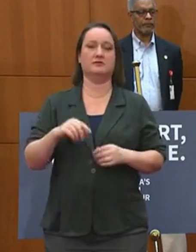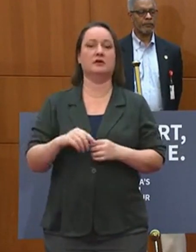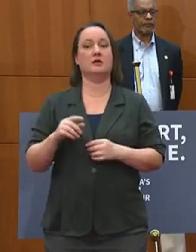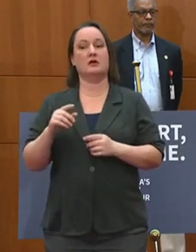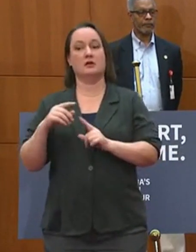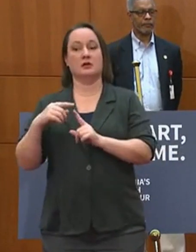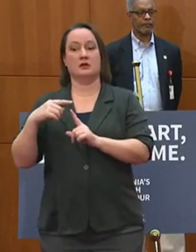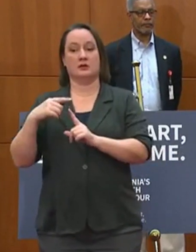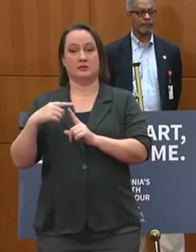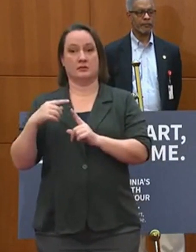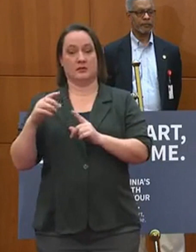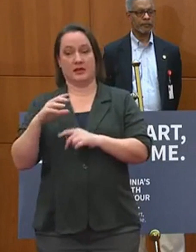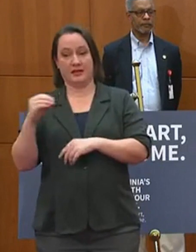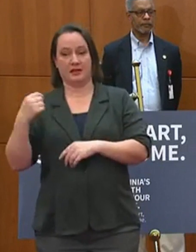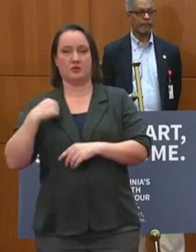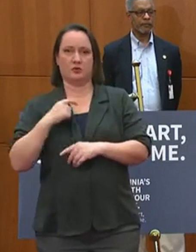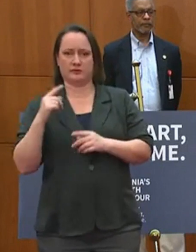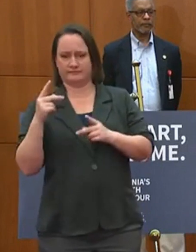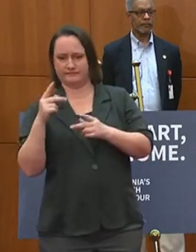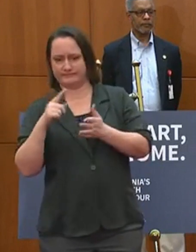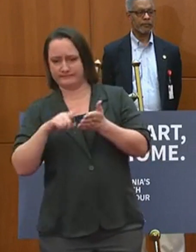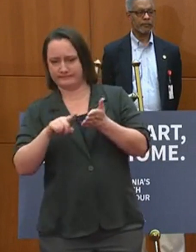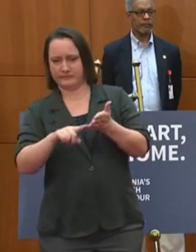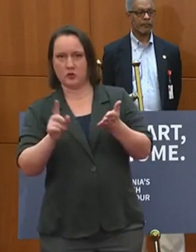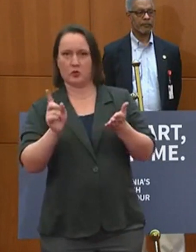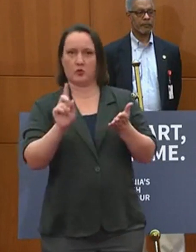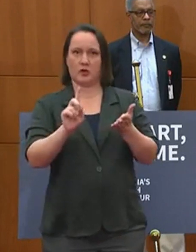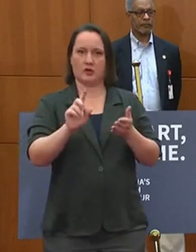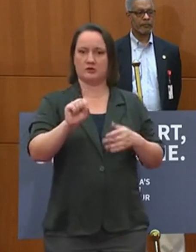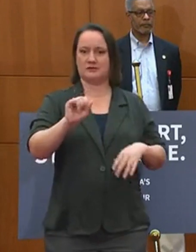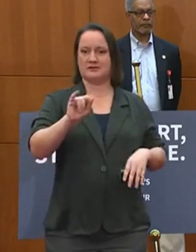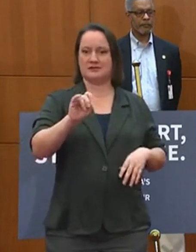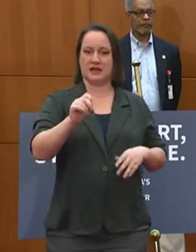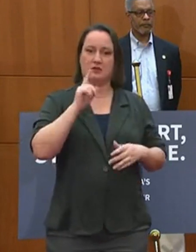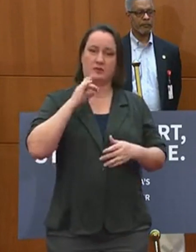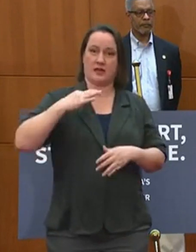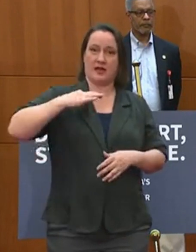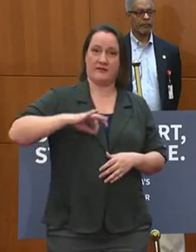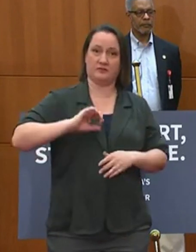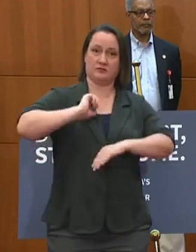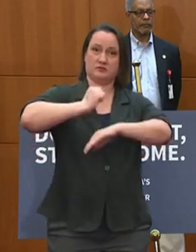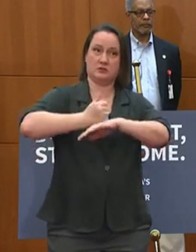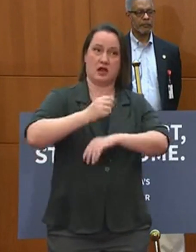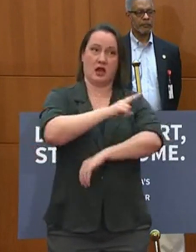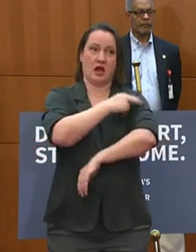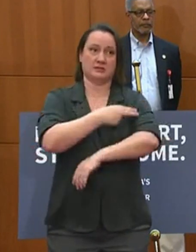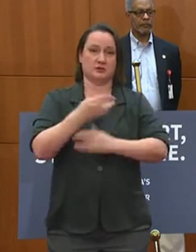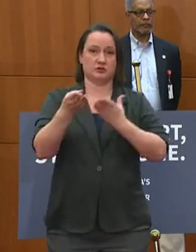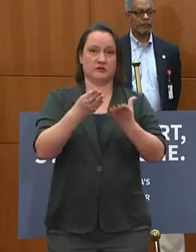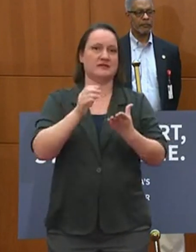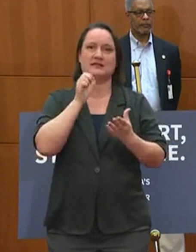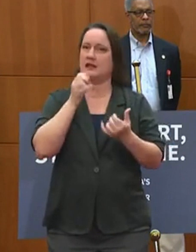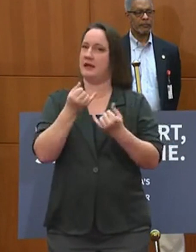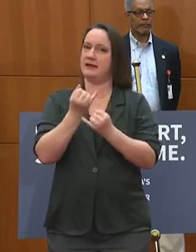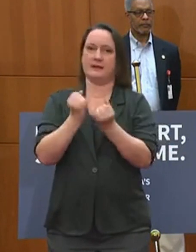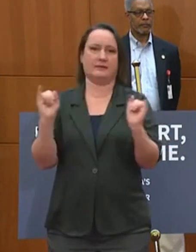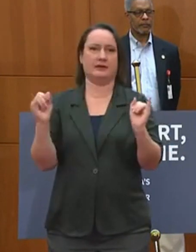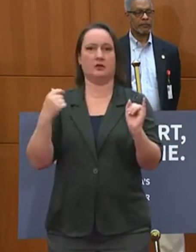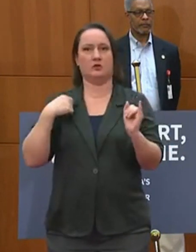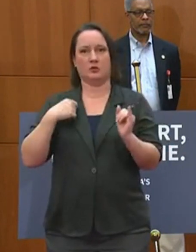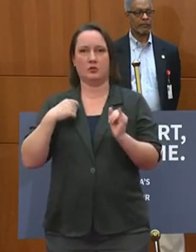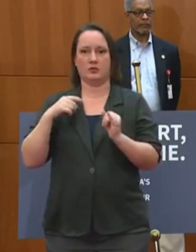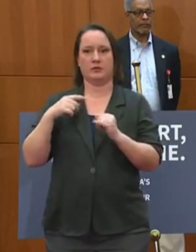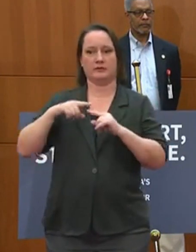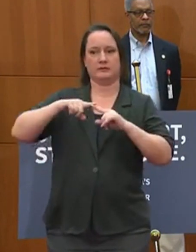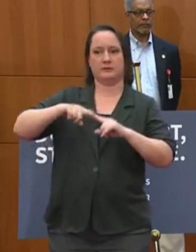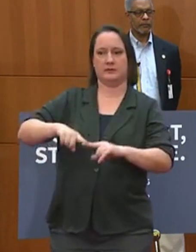that would be helpful to set up hospital services, again, not independent, because we are dependent on personnel from